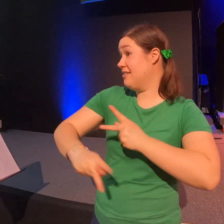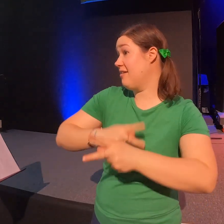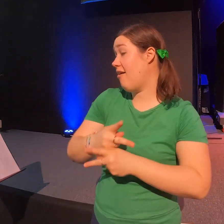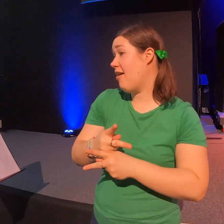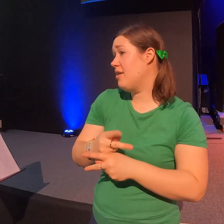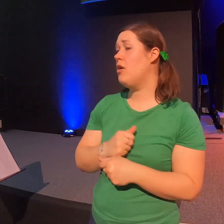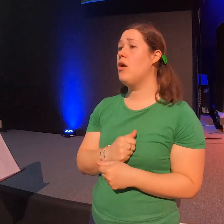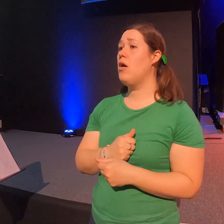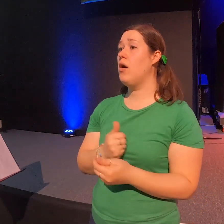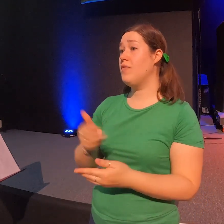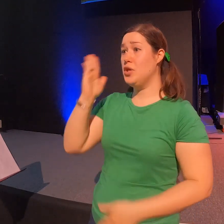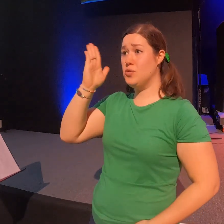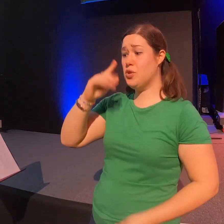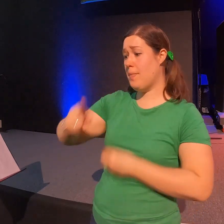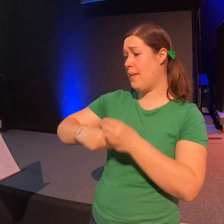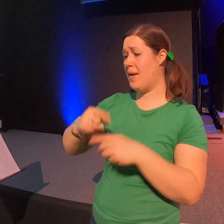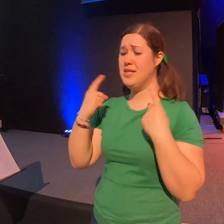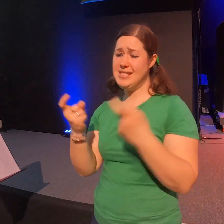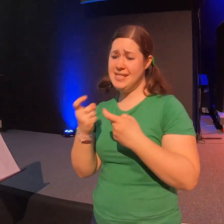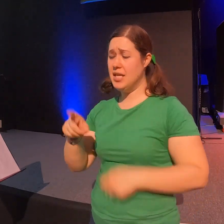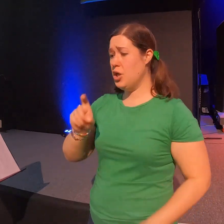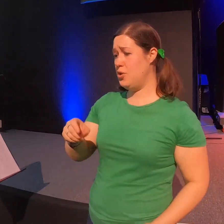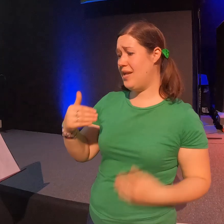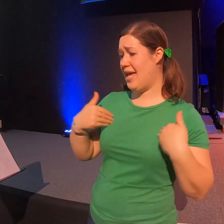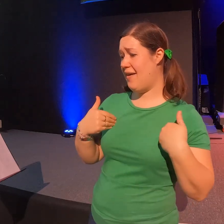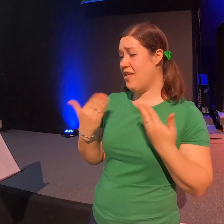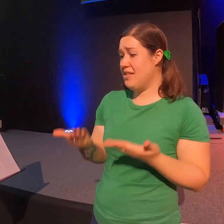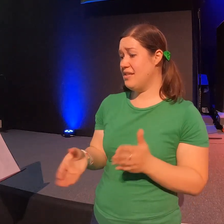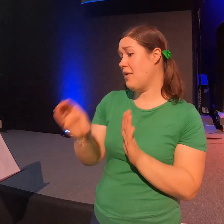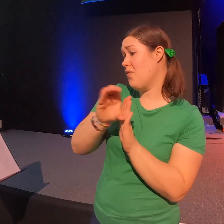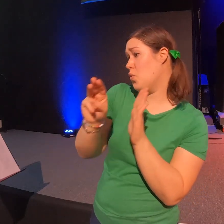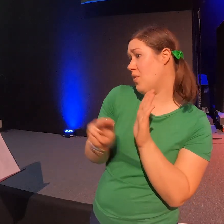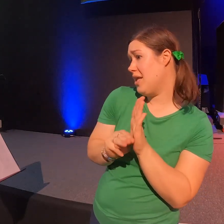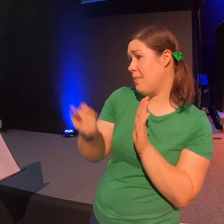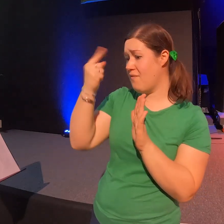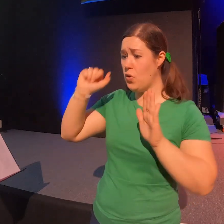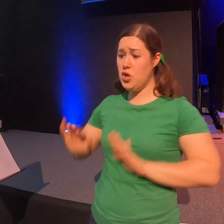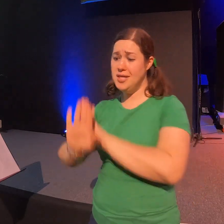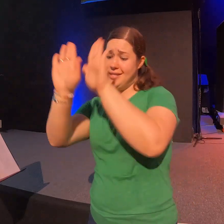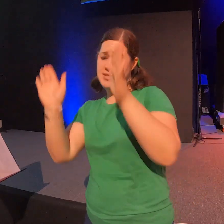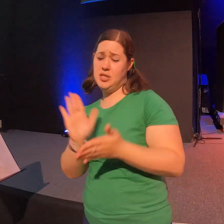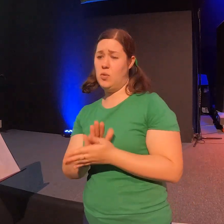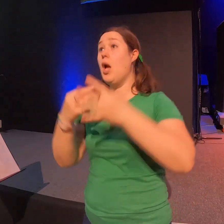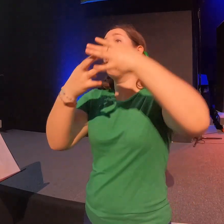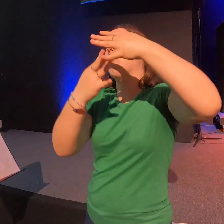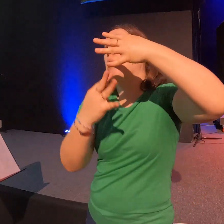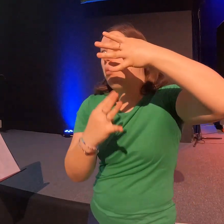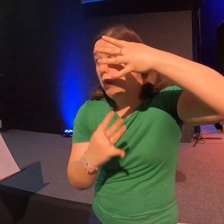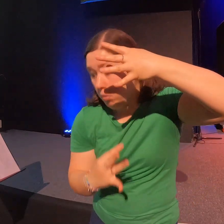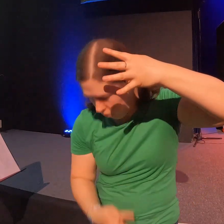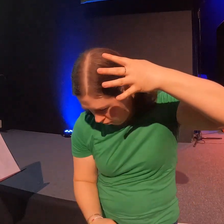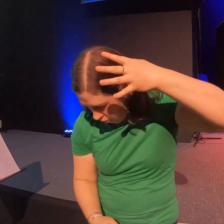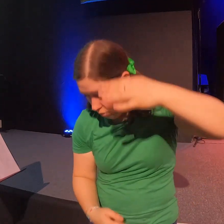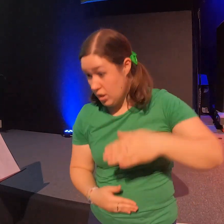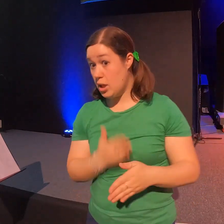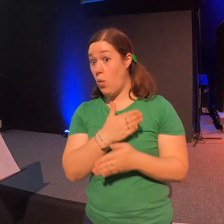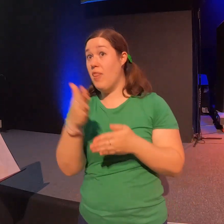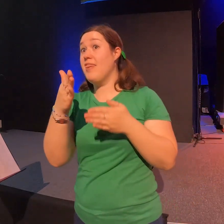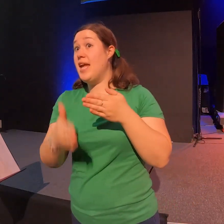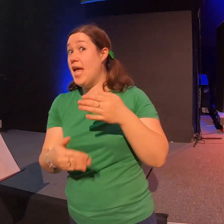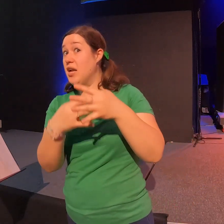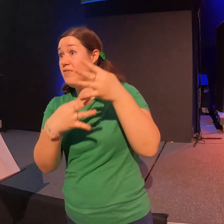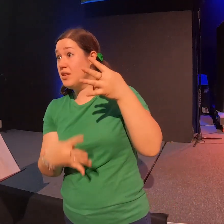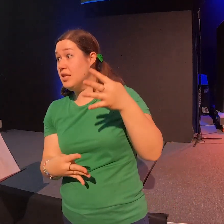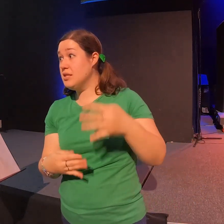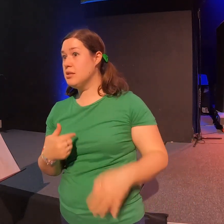kind of curriculum for Sunday school, for children and adults, and on and on and on and on and on and on. And when? And at the end, I said, well, anything